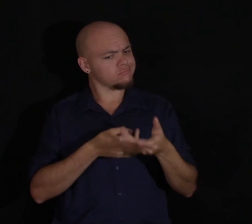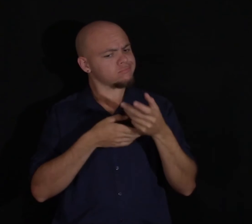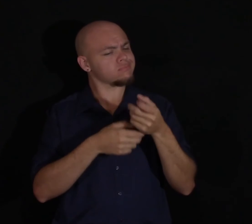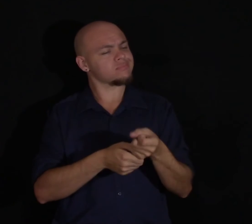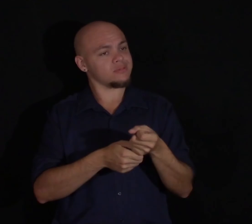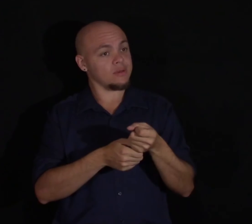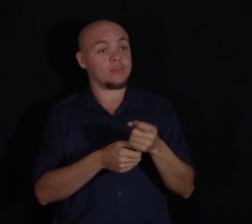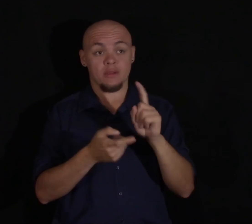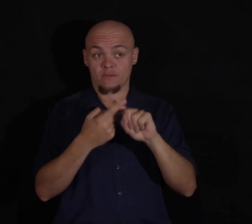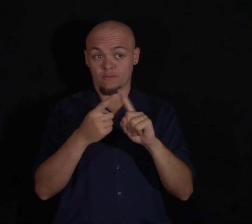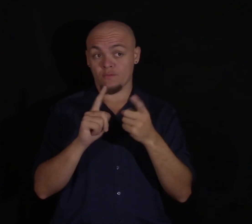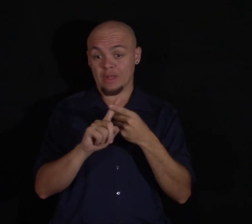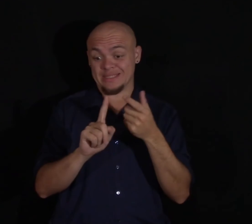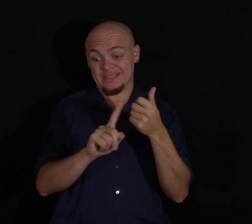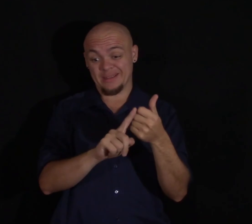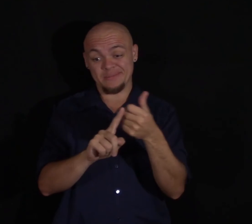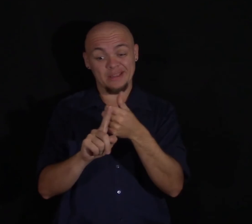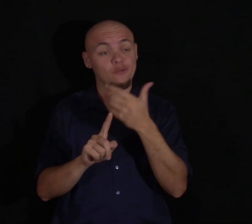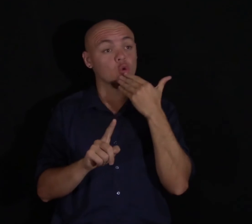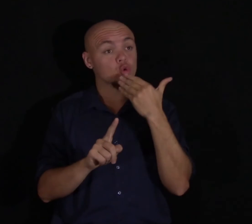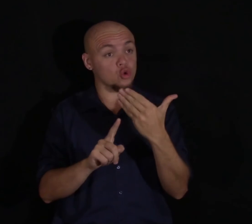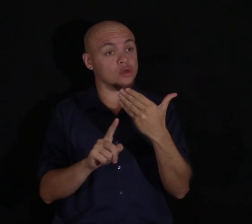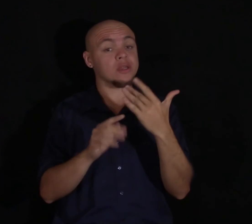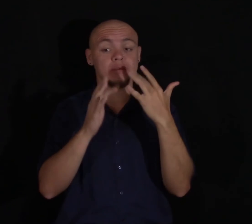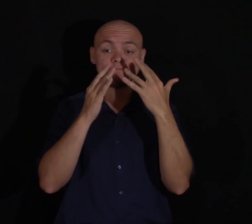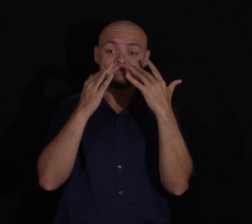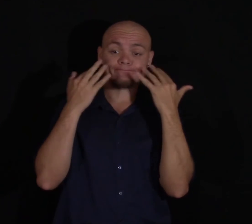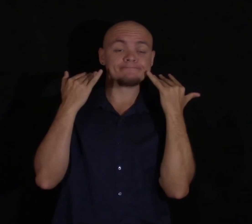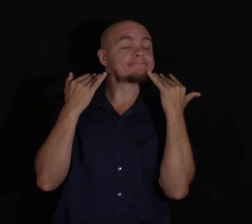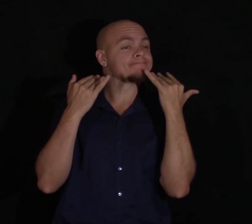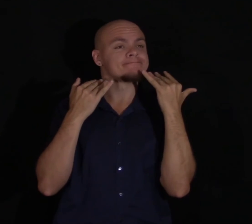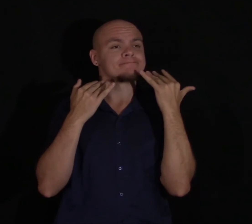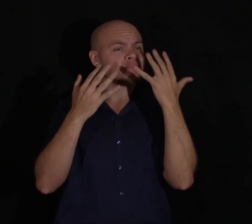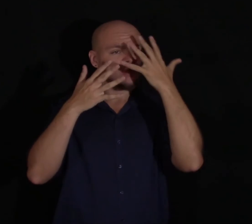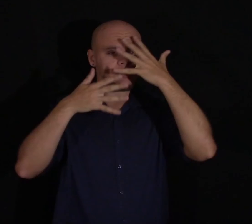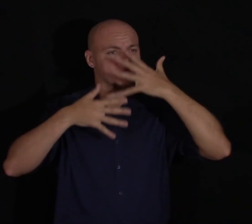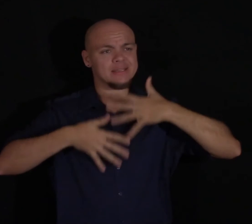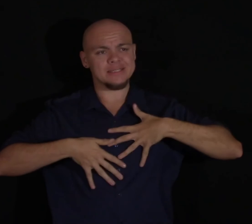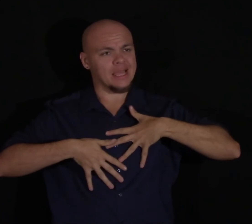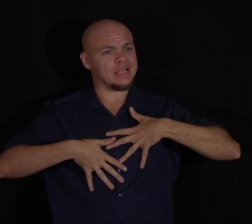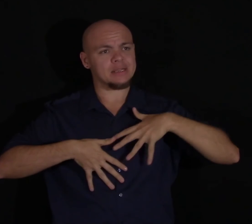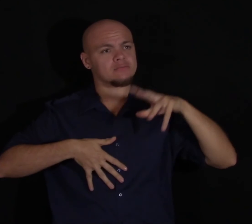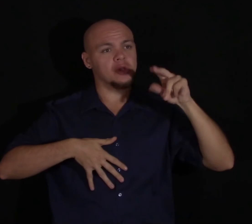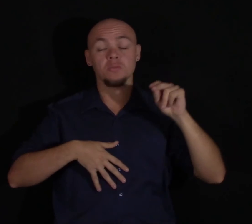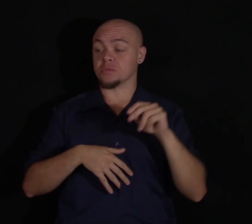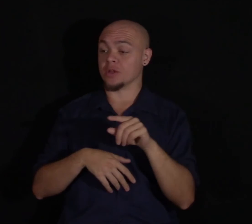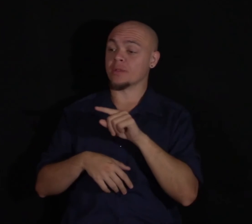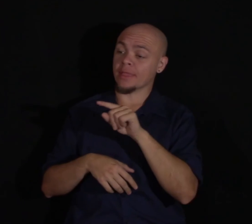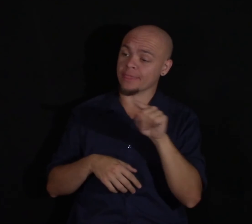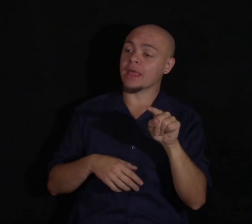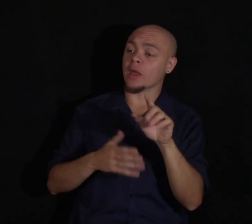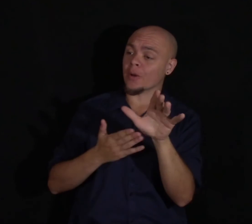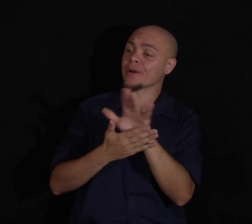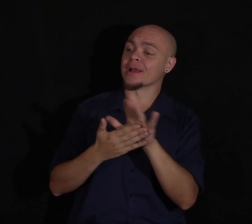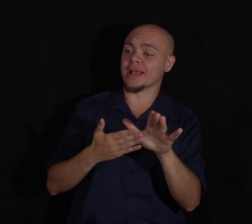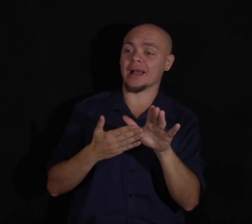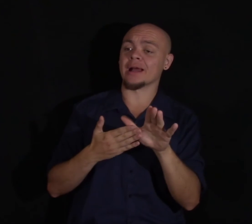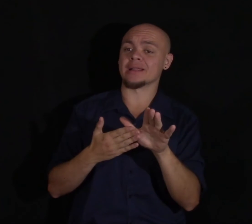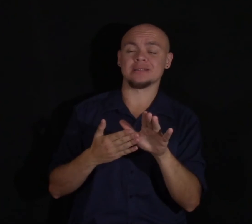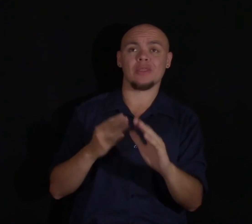are good and amiable, do not despair." "They are kind. They are the most excellent creatures in